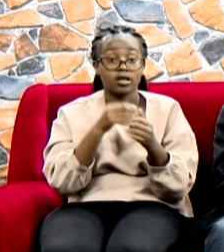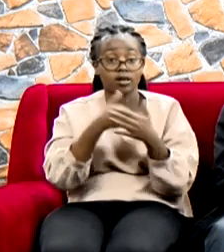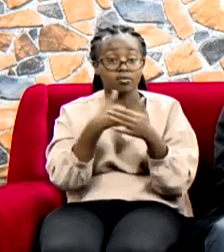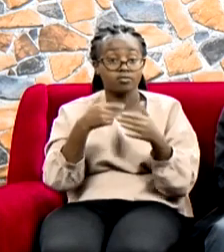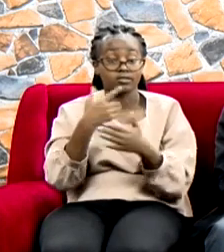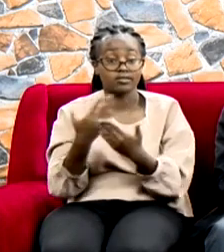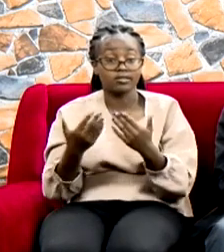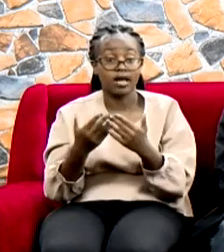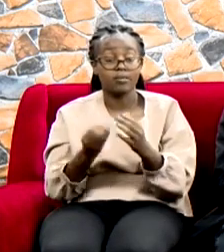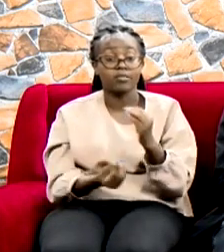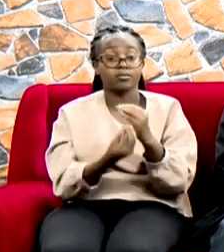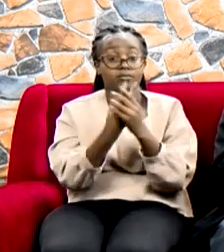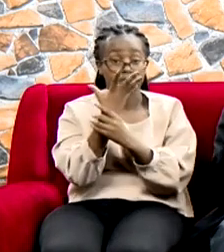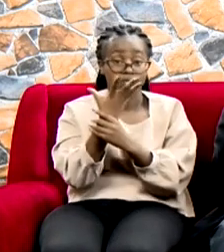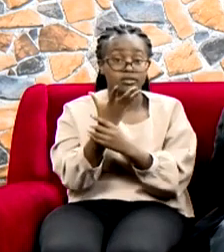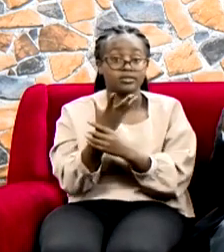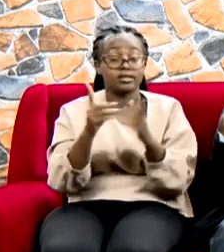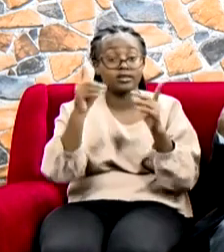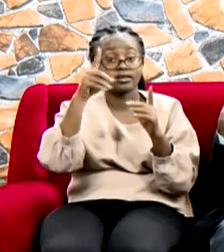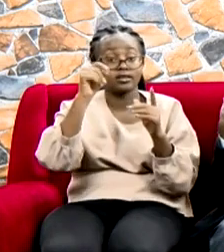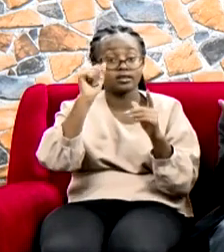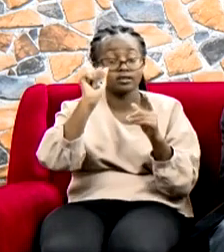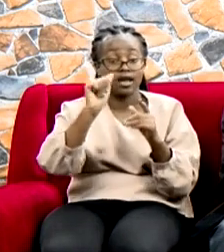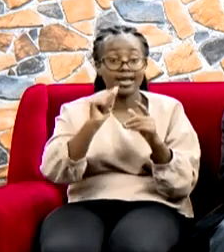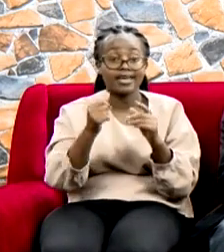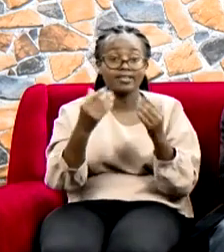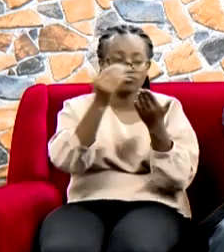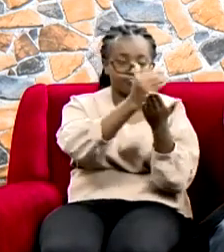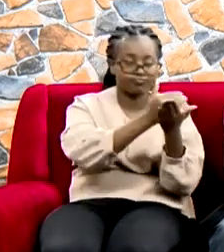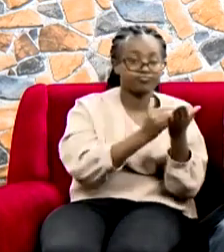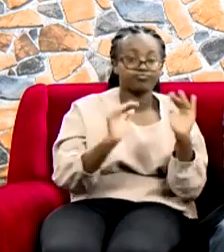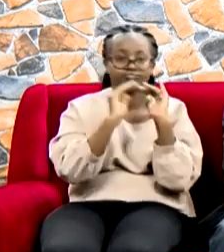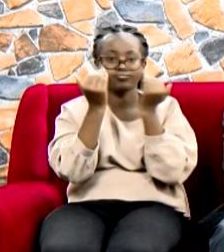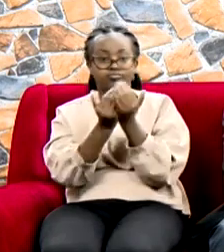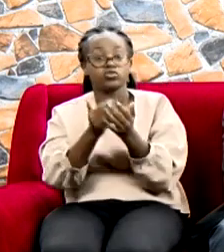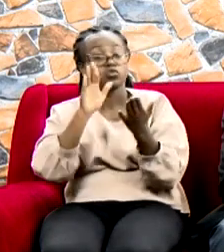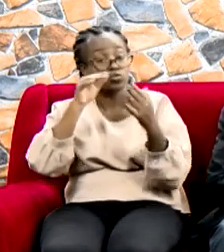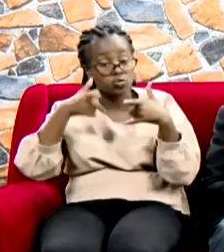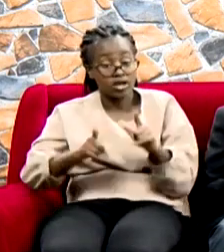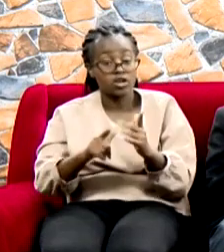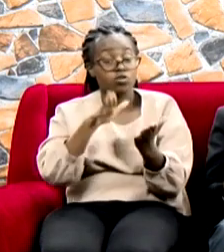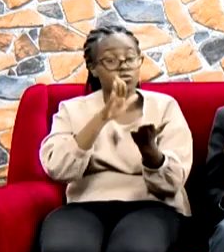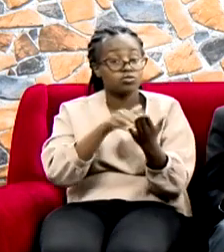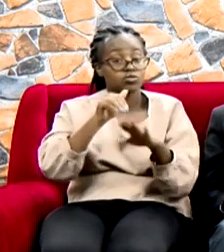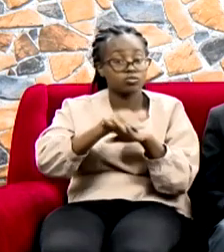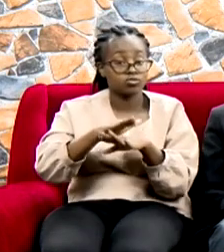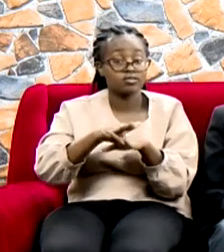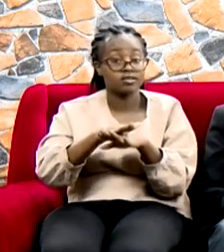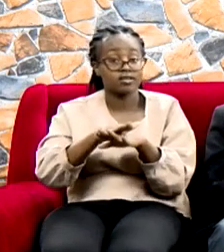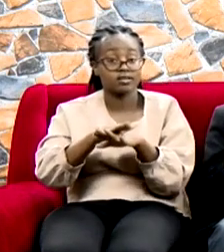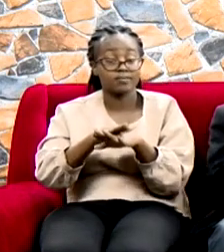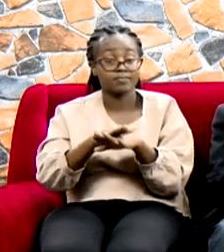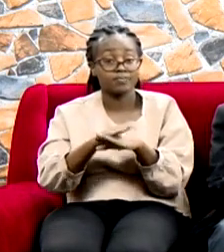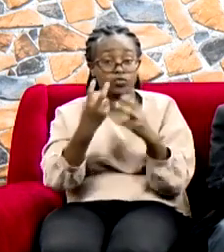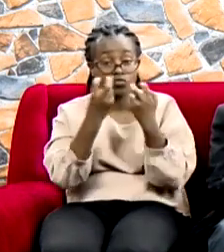these things are published, data is collected globally. You're allowed to send your views, she's allowed to send her